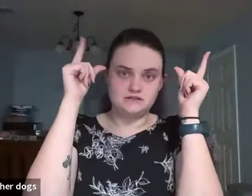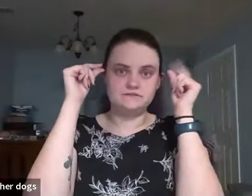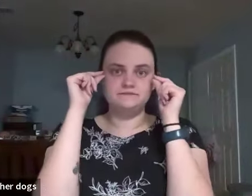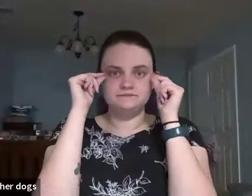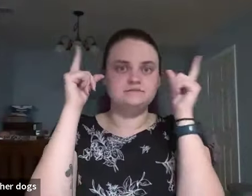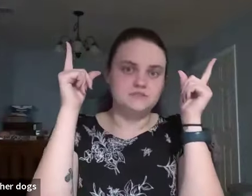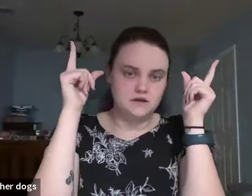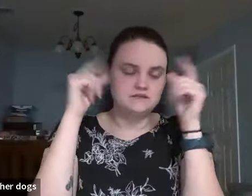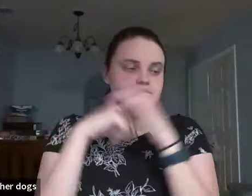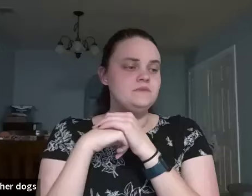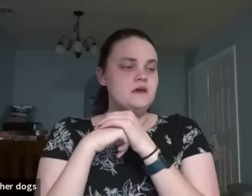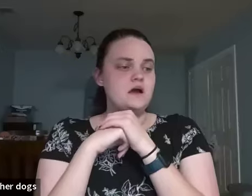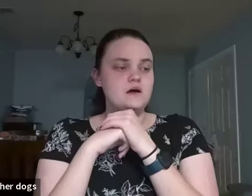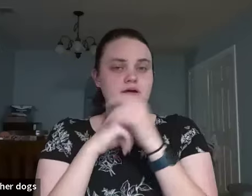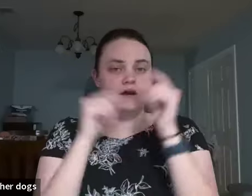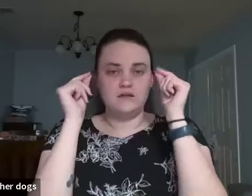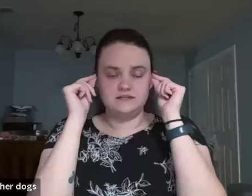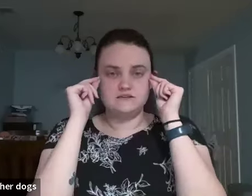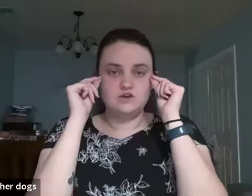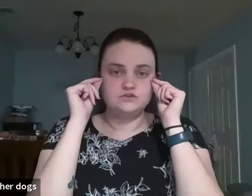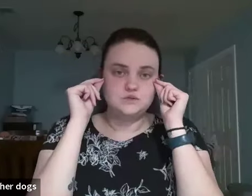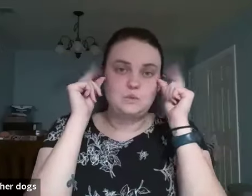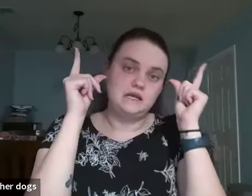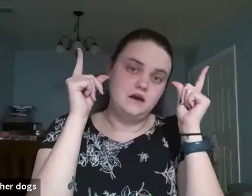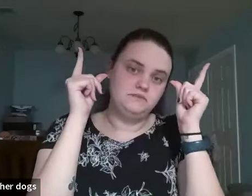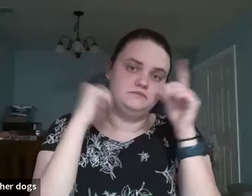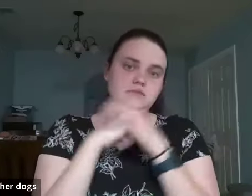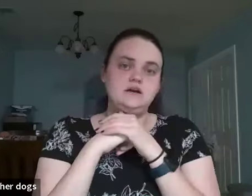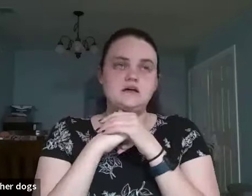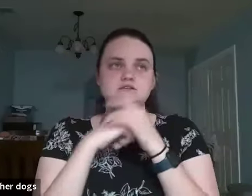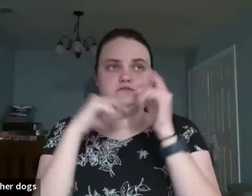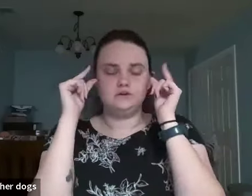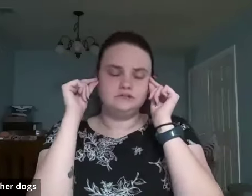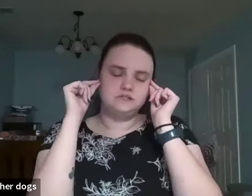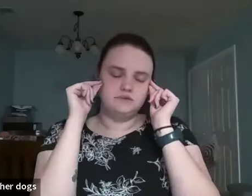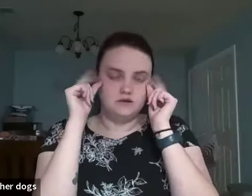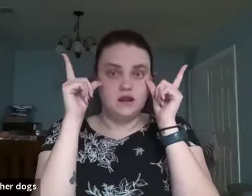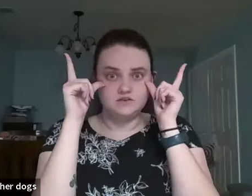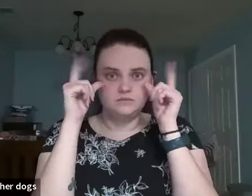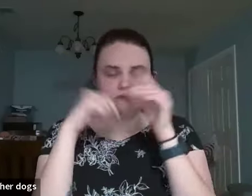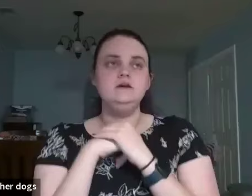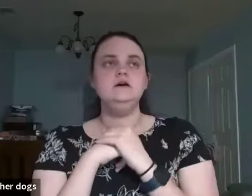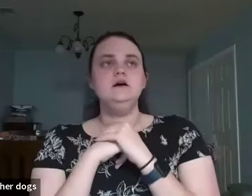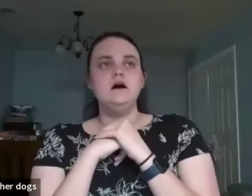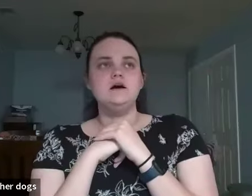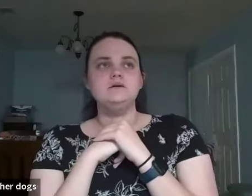surprise, surprise. Like I said, this also is wake up because, you're sleeping, your eyes open.